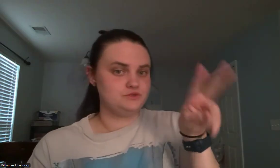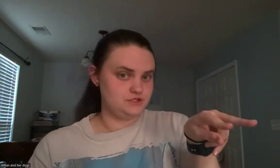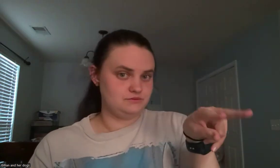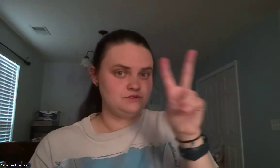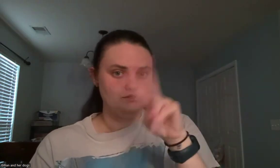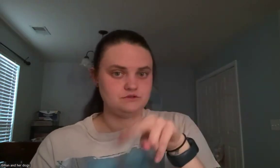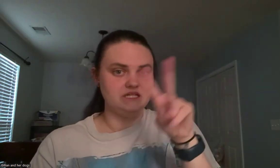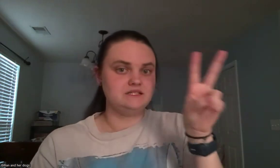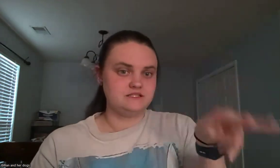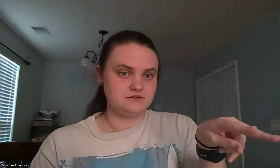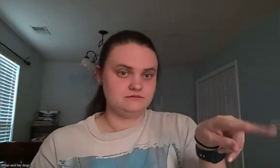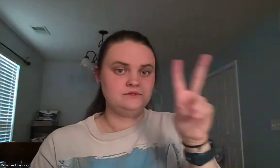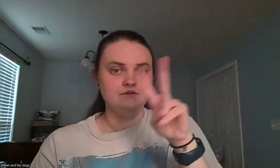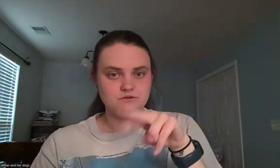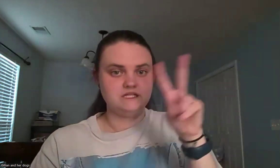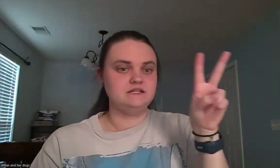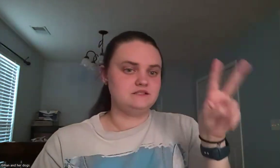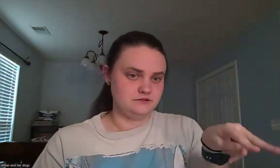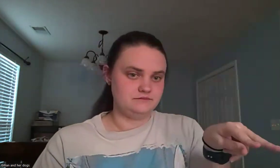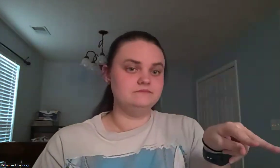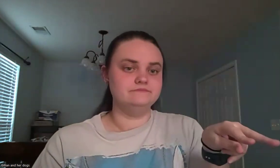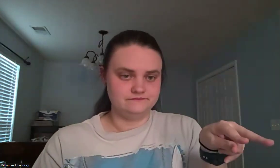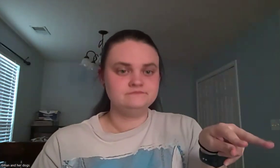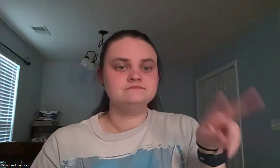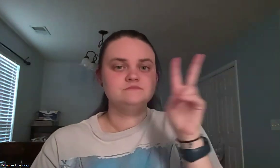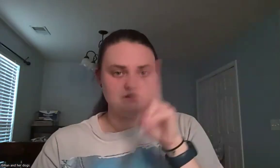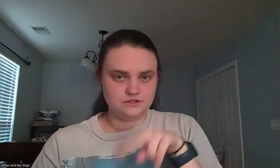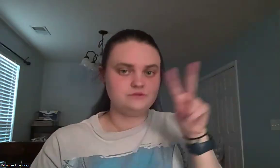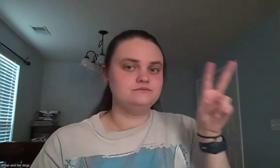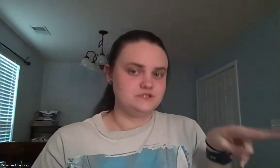2, 22, 22. So 2, 2.